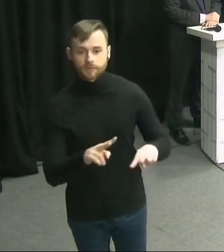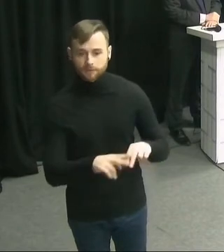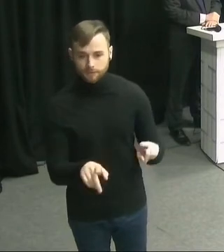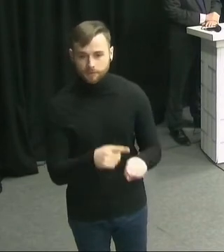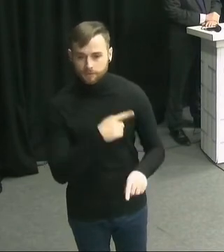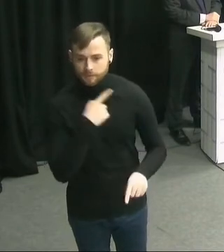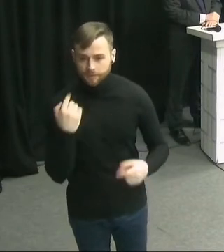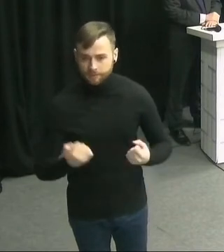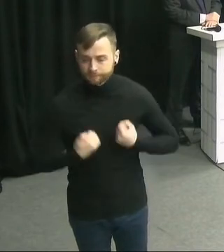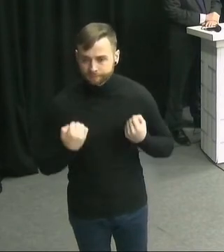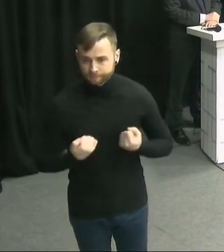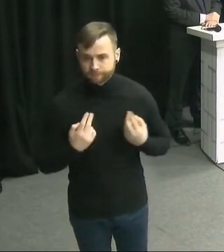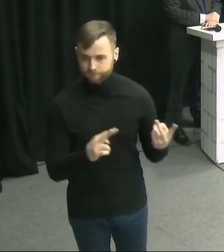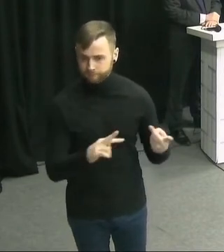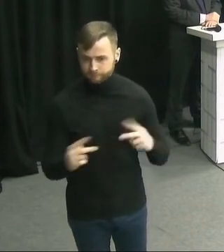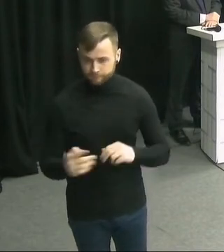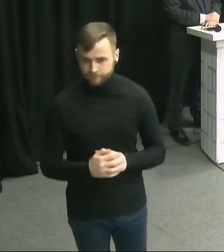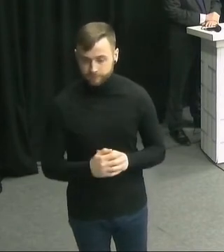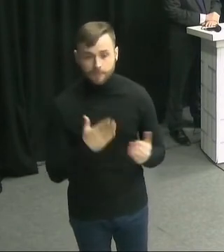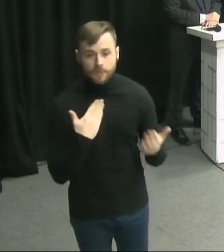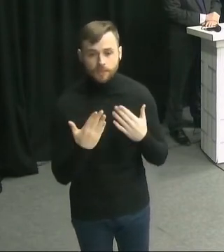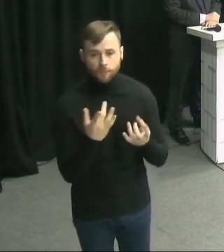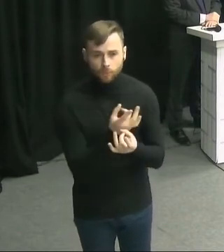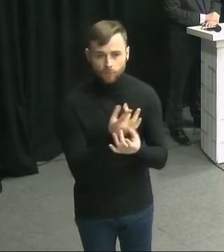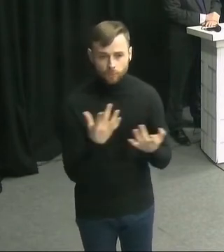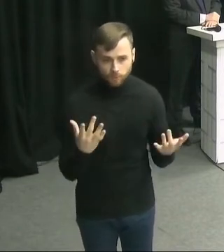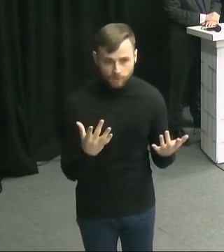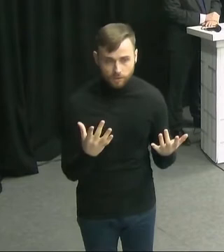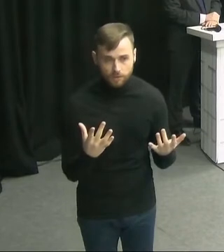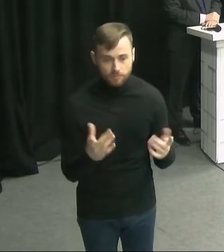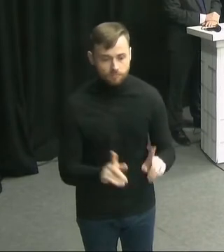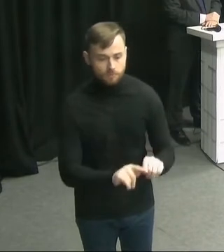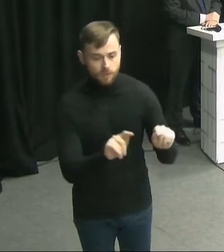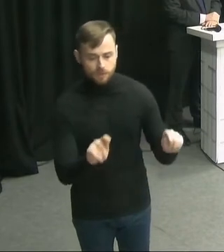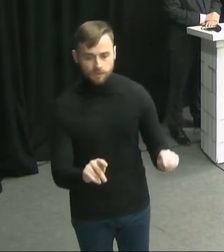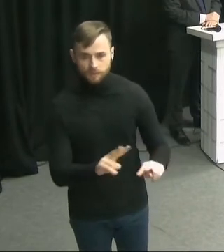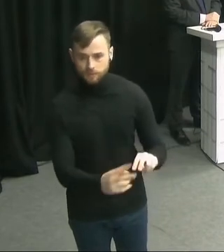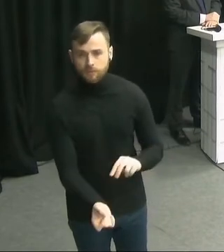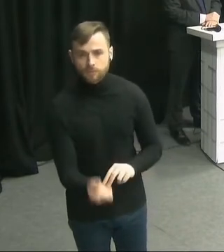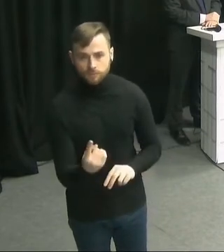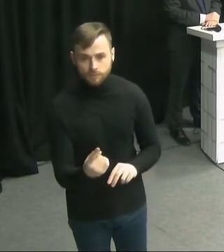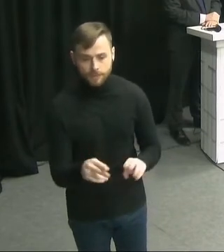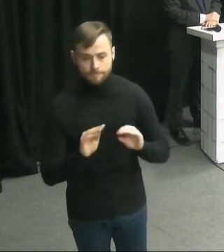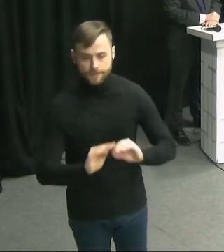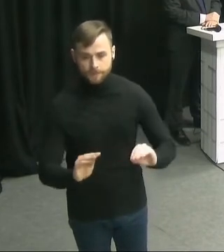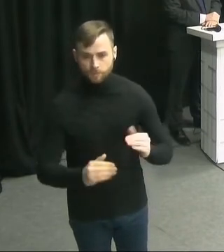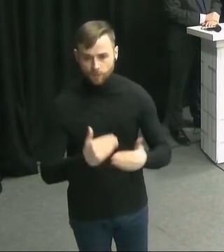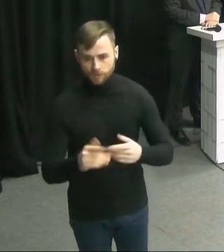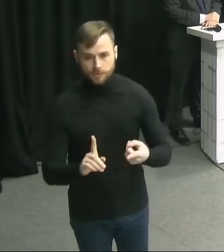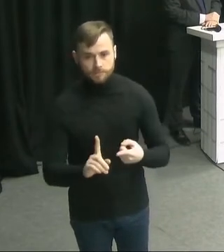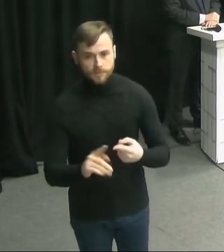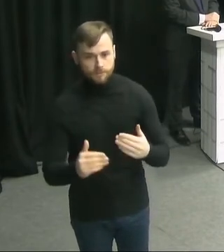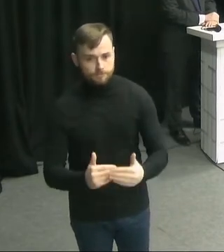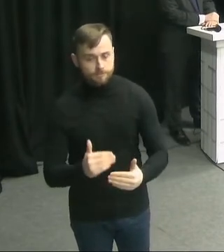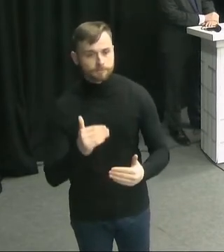communication itself, is born at this level of meeting in the room where